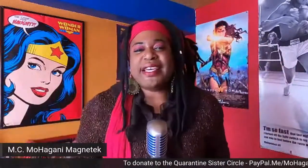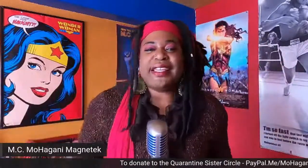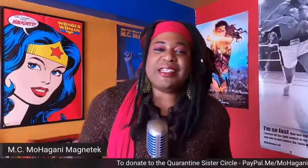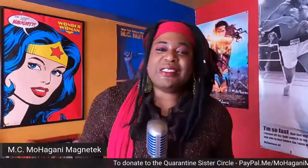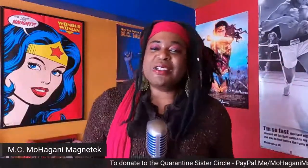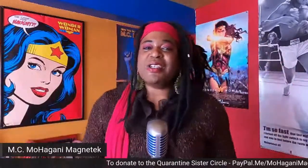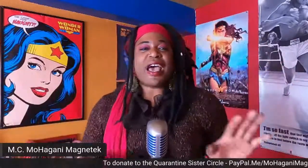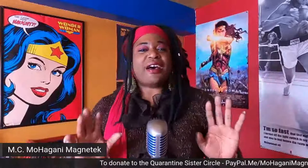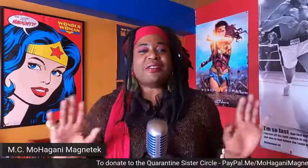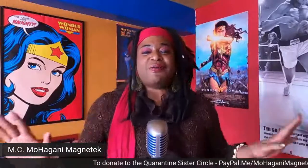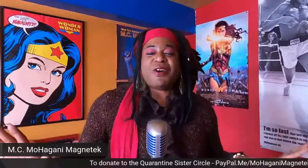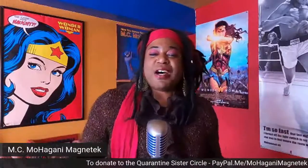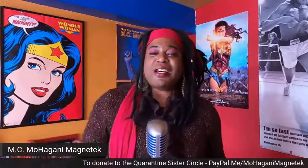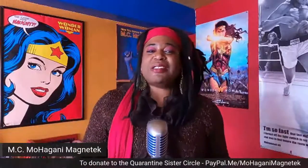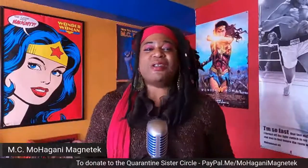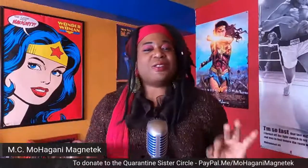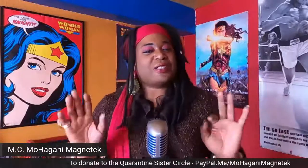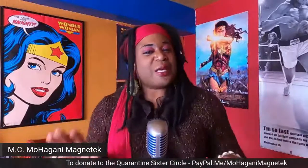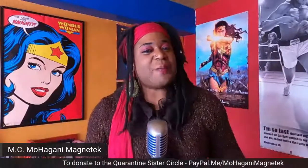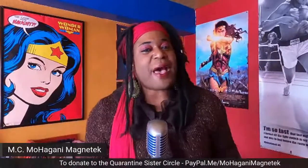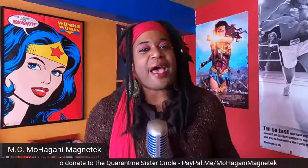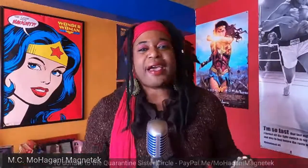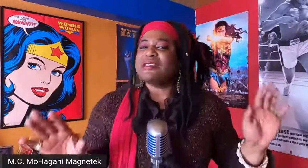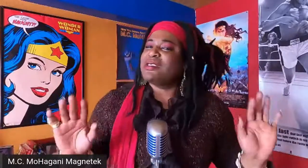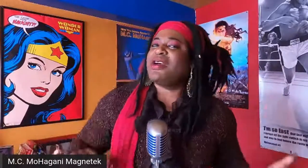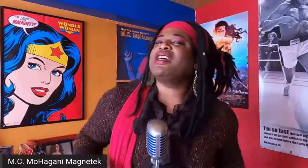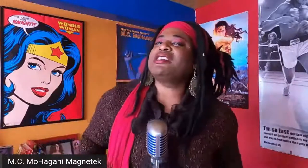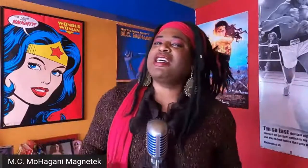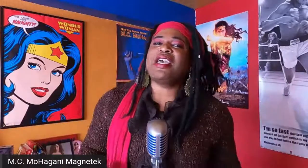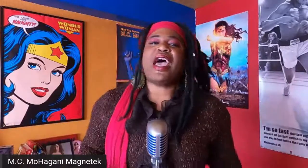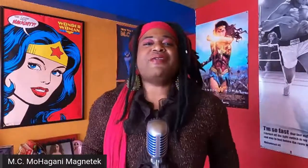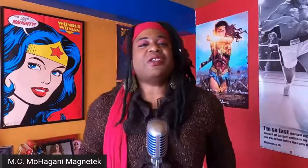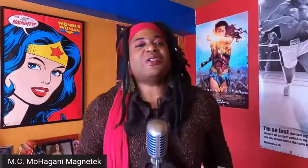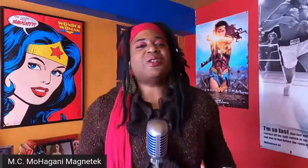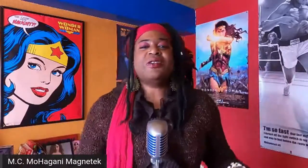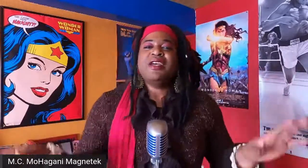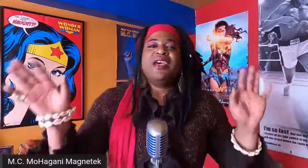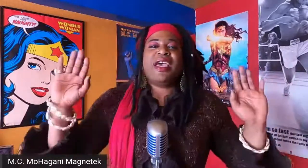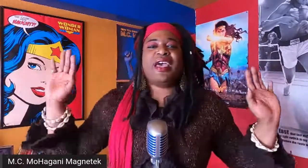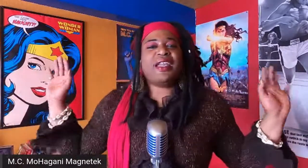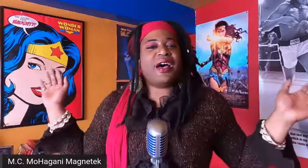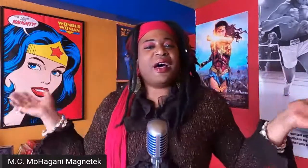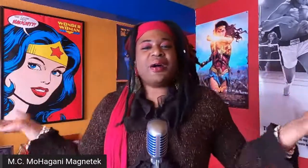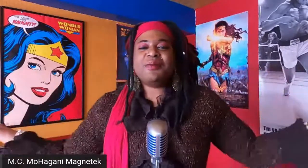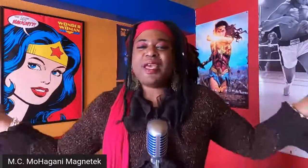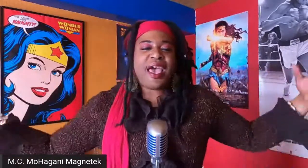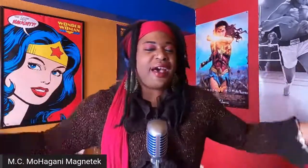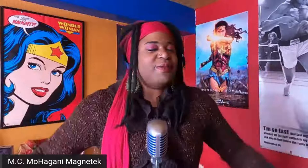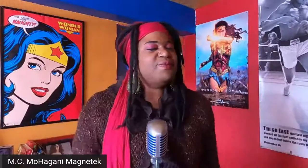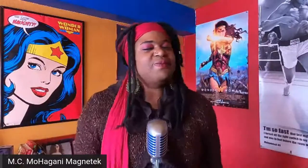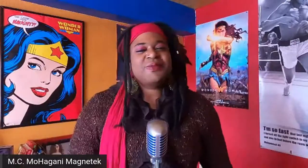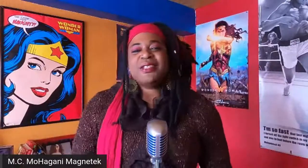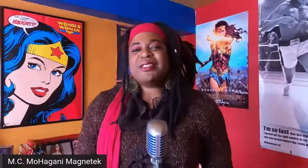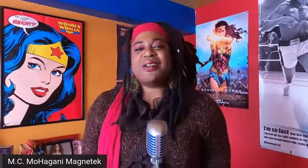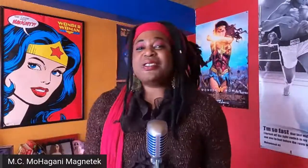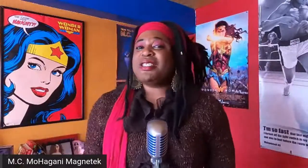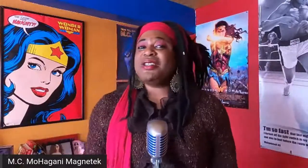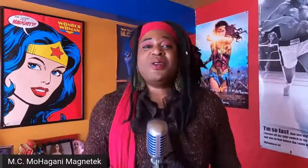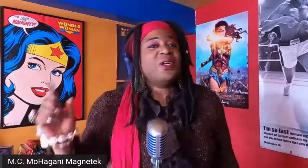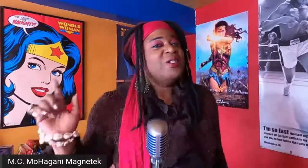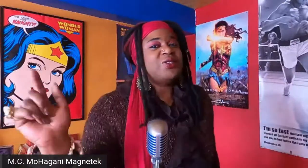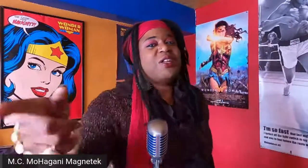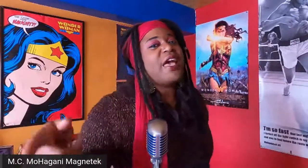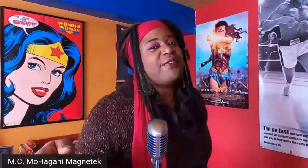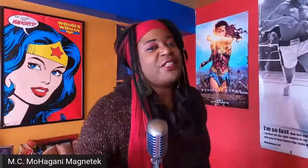about to get into it and have some fun. So you just sit back, enjoy your Sunday afternoon. And yeah, so see